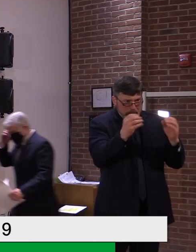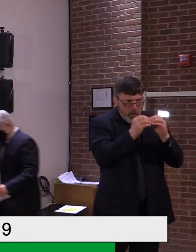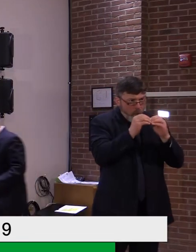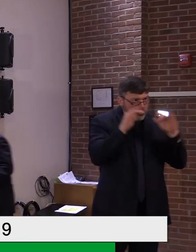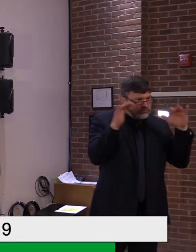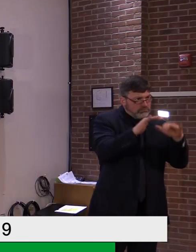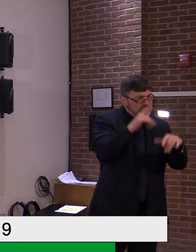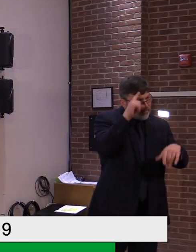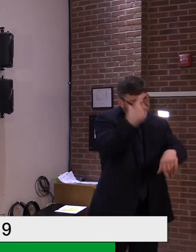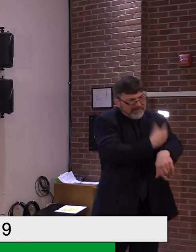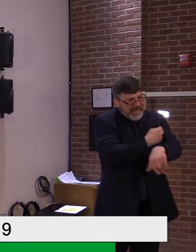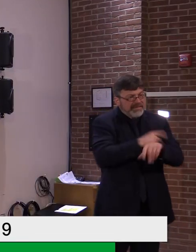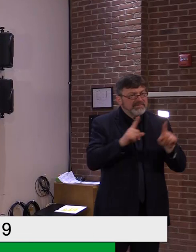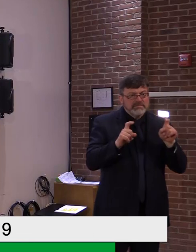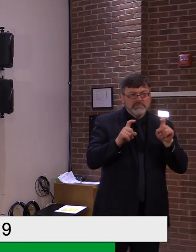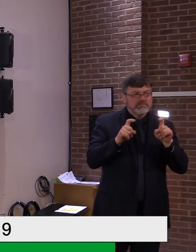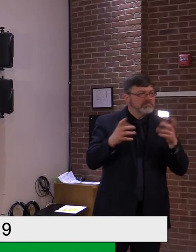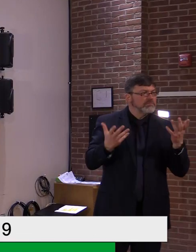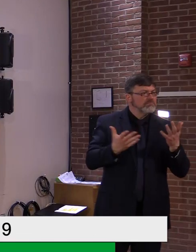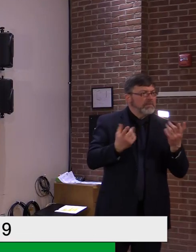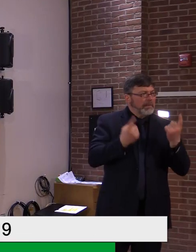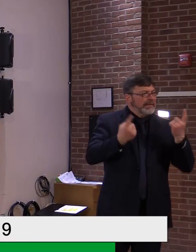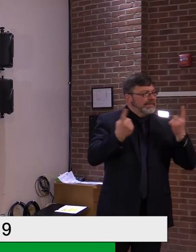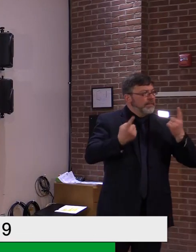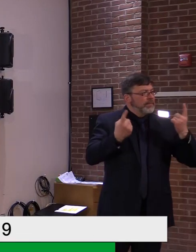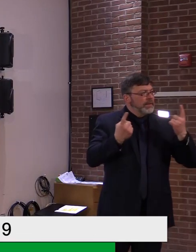Secretary Smith will answer that, Ann.